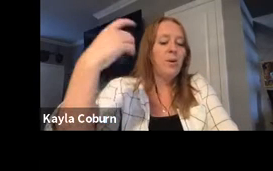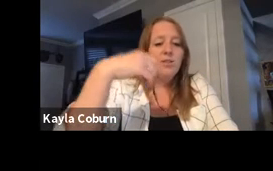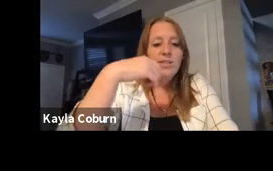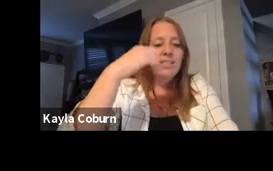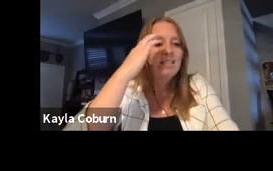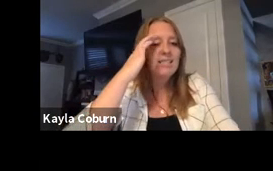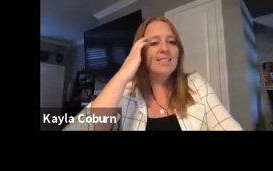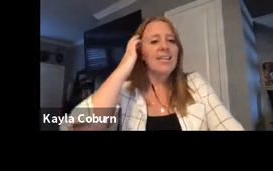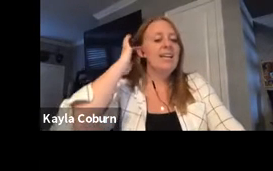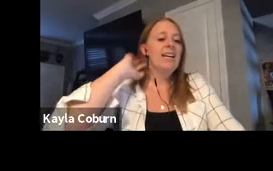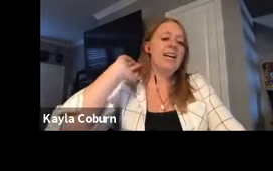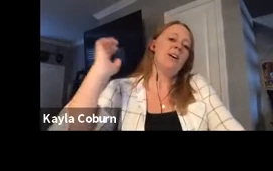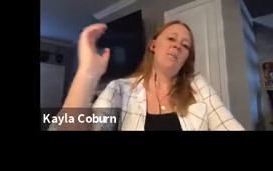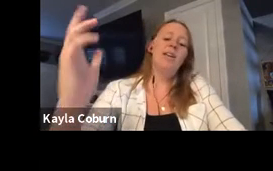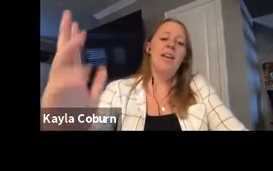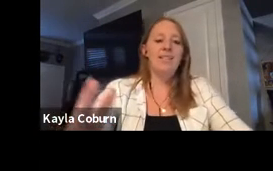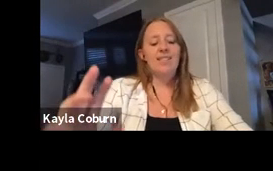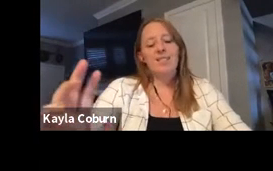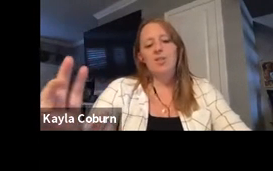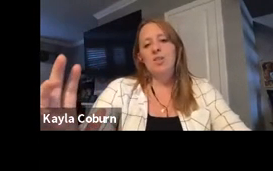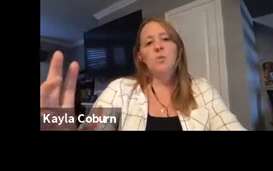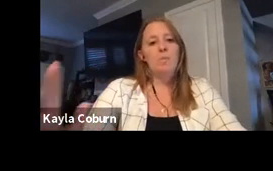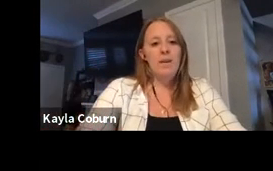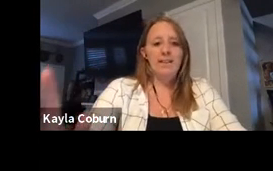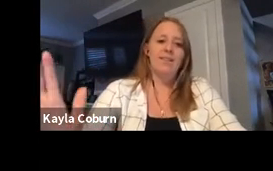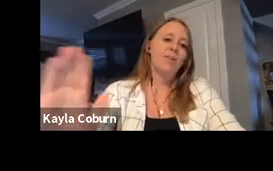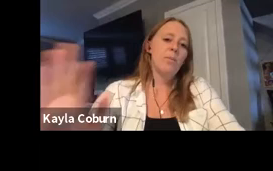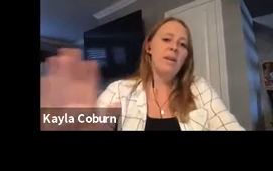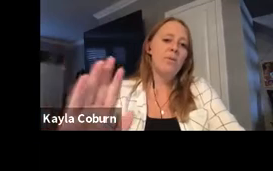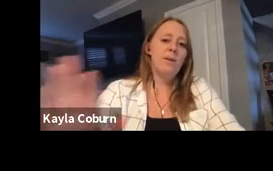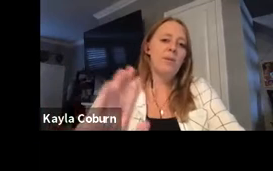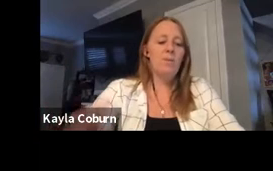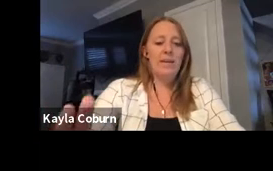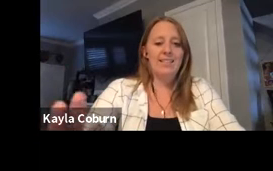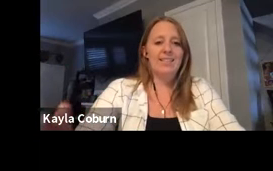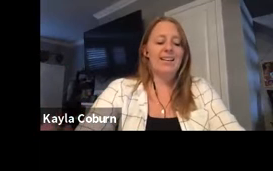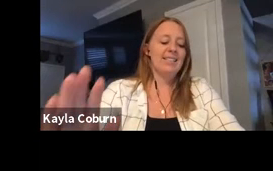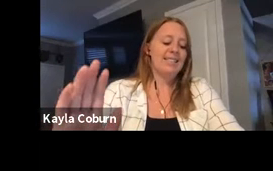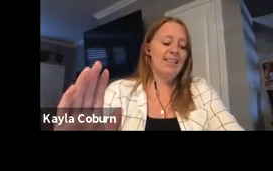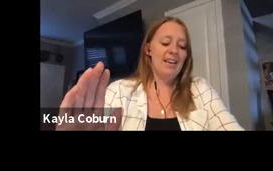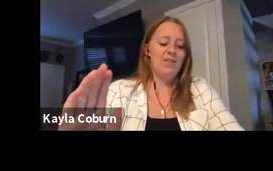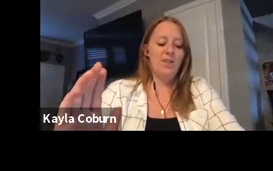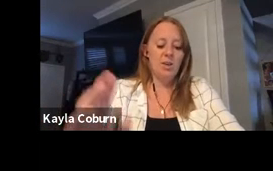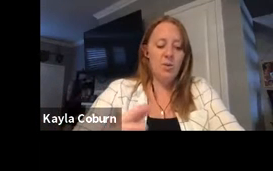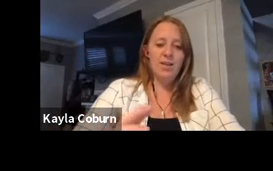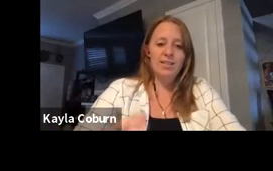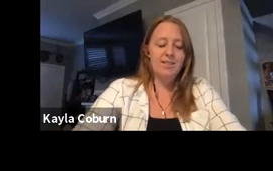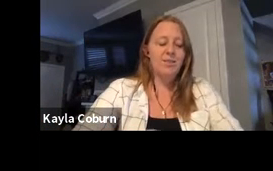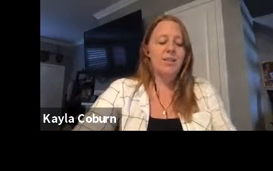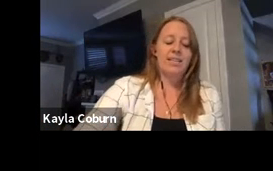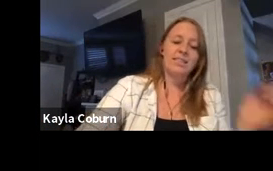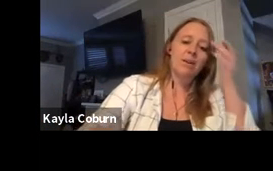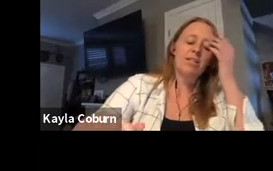their preferences. Next is just repeat, repeat, repeat, repeat. Because if you want